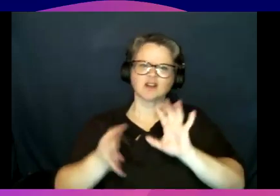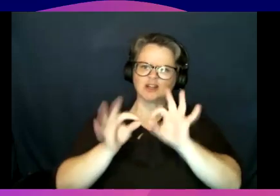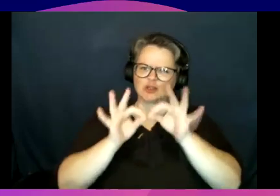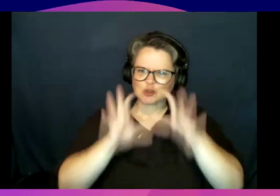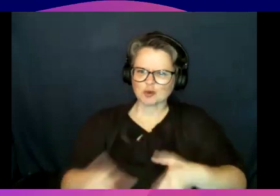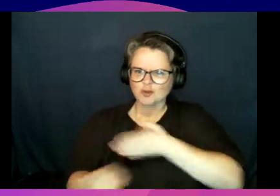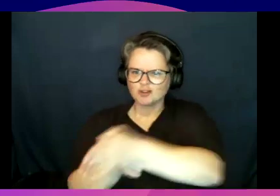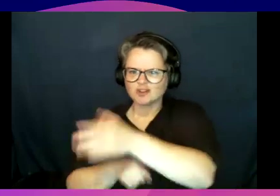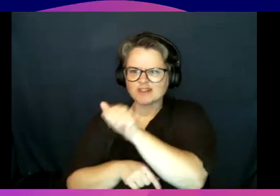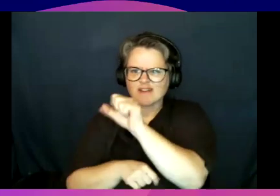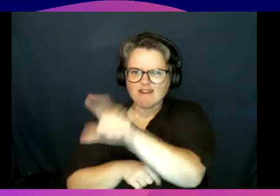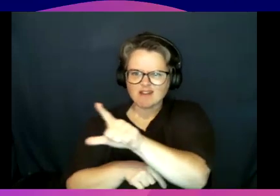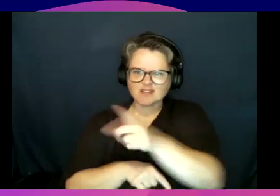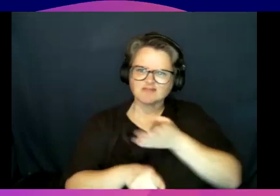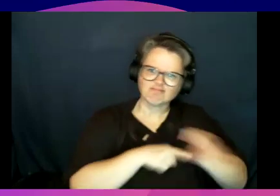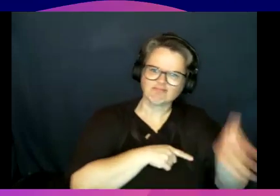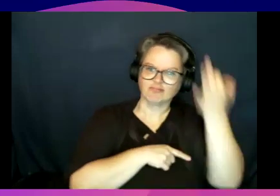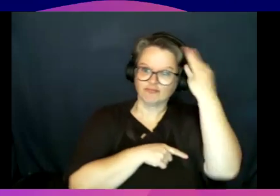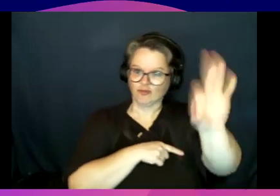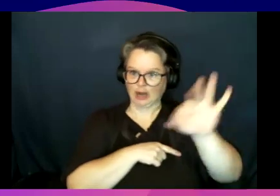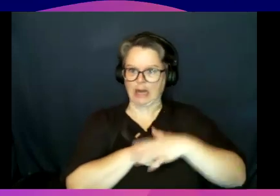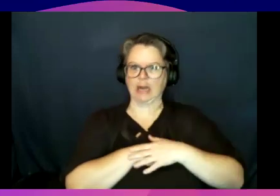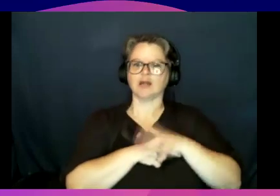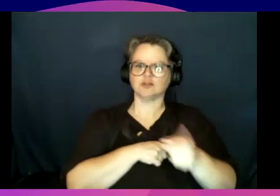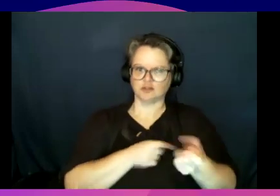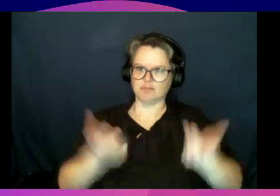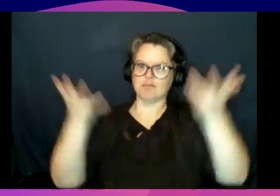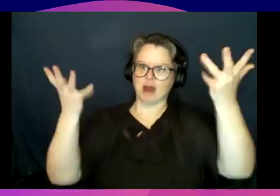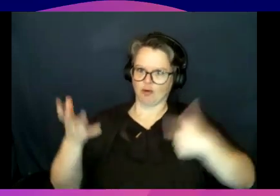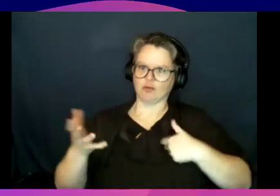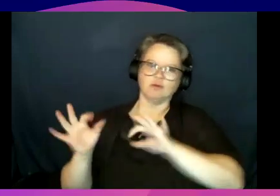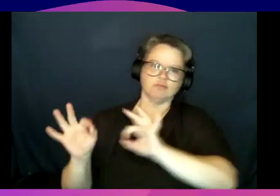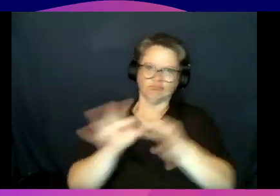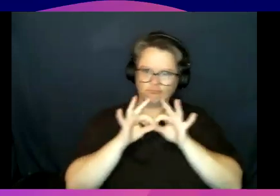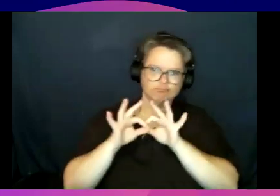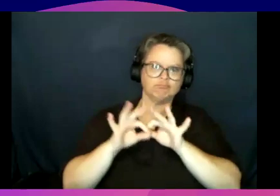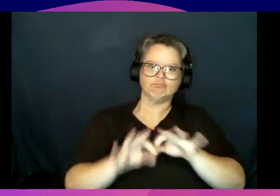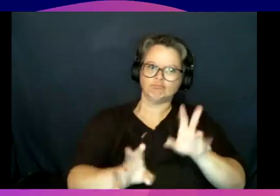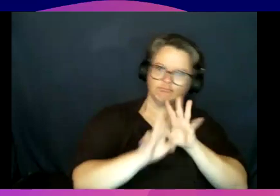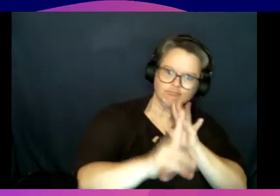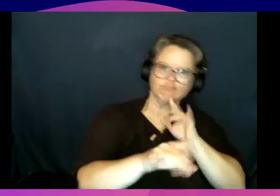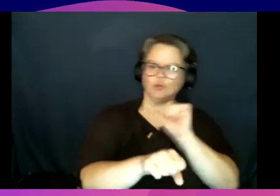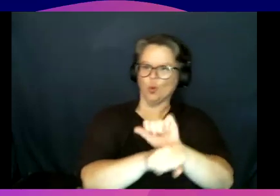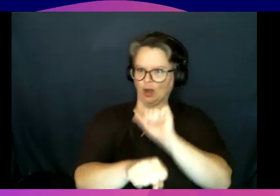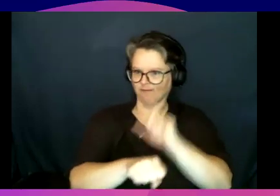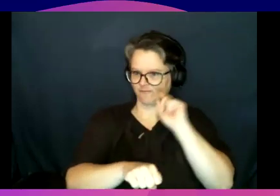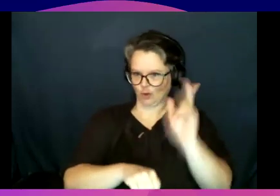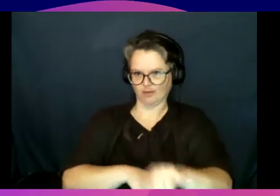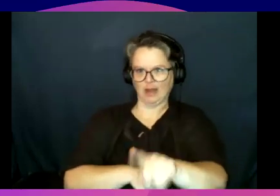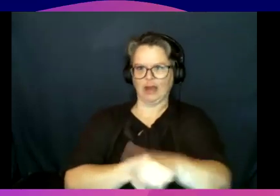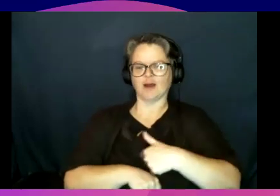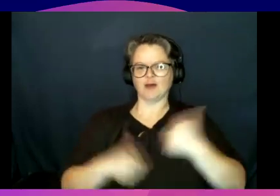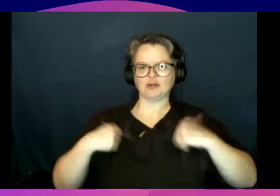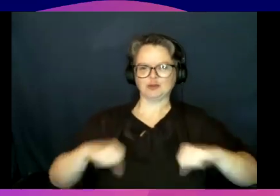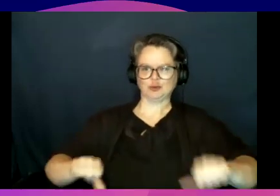for your patience. So to just start, kind of like Jen did, to give you a bit of context of how I come to this